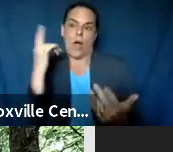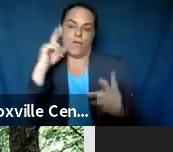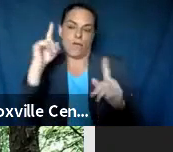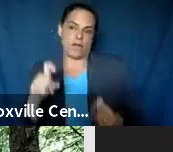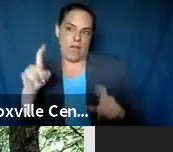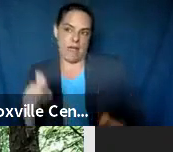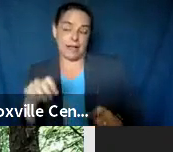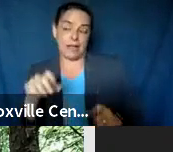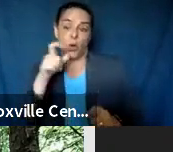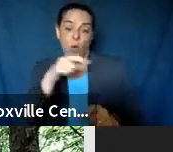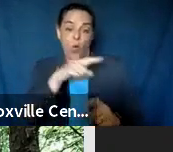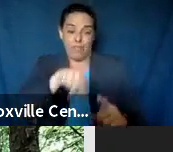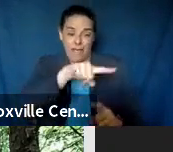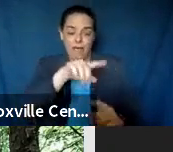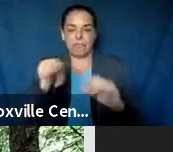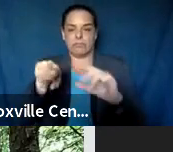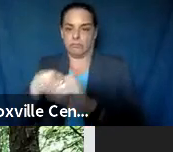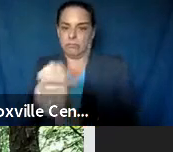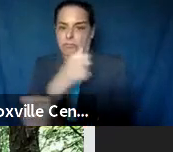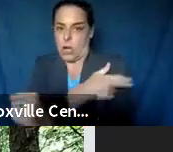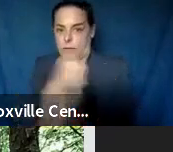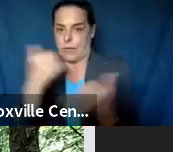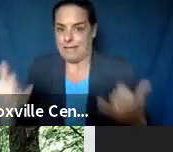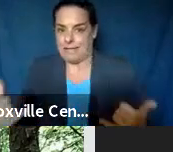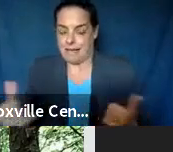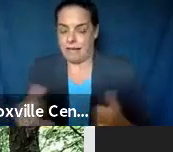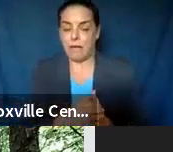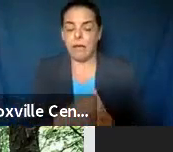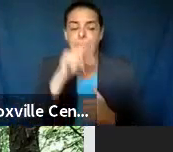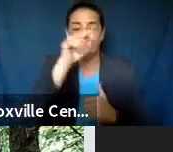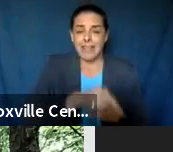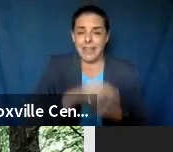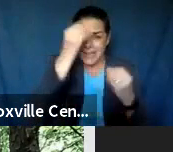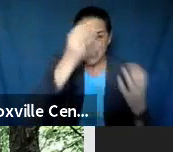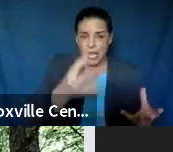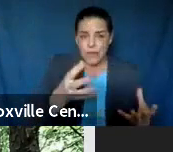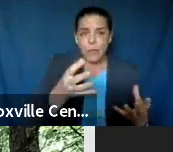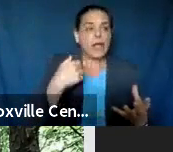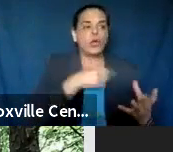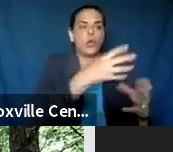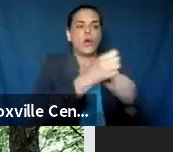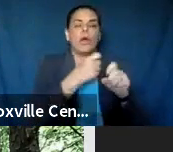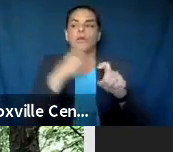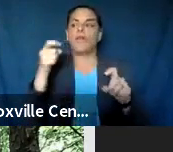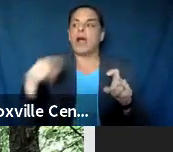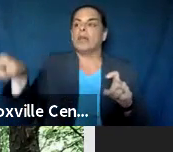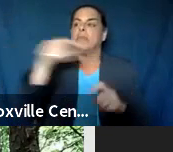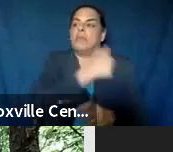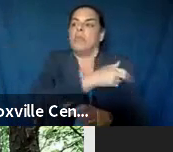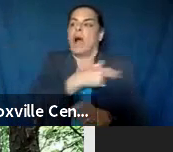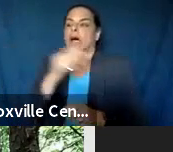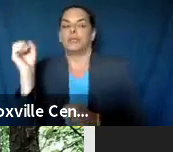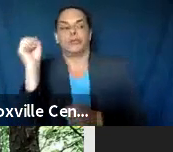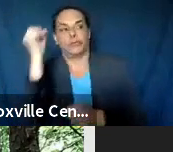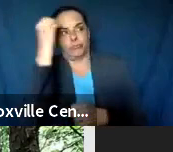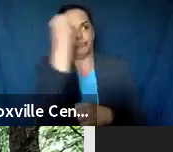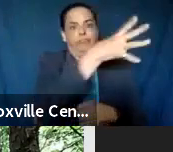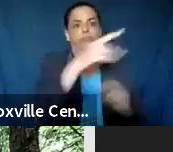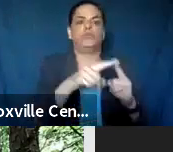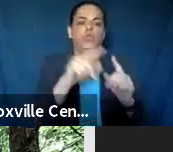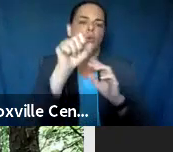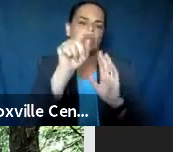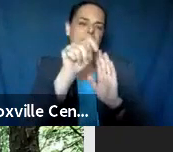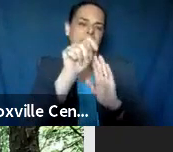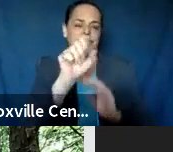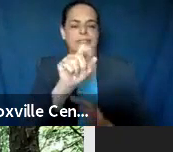This data is gathered from the information hospitals put into the Tennessee Healthcare Resource Tracking System. It